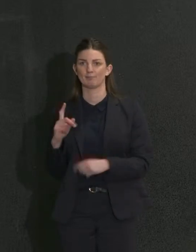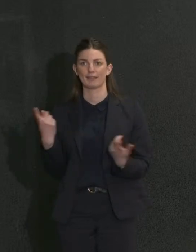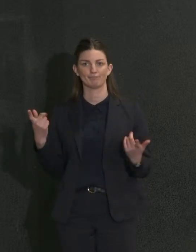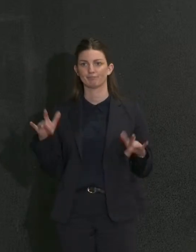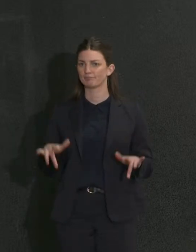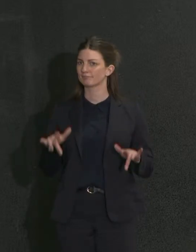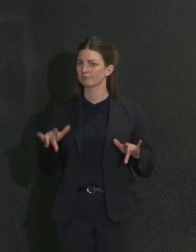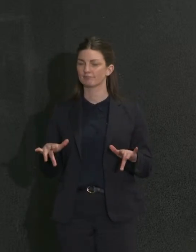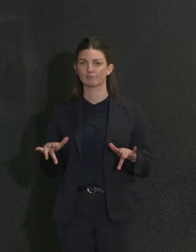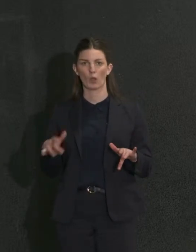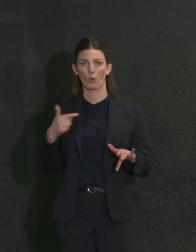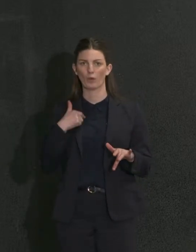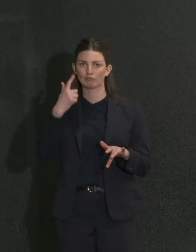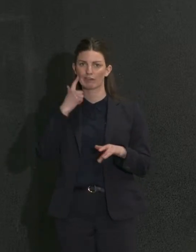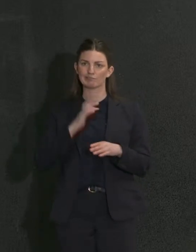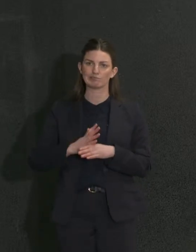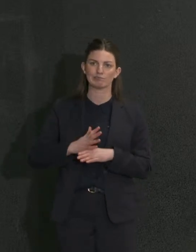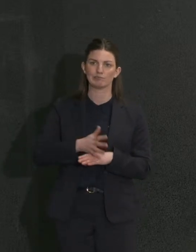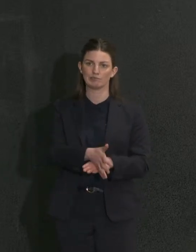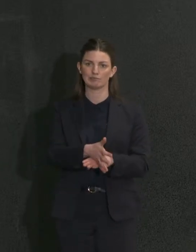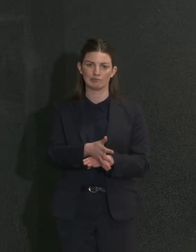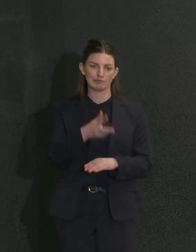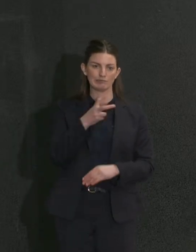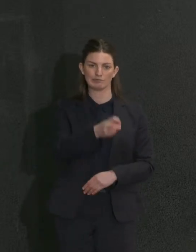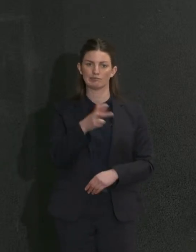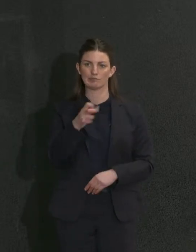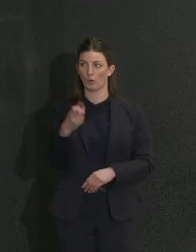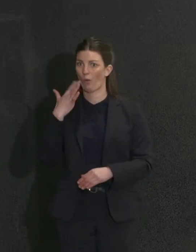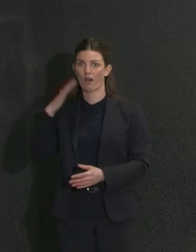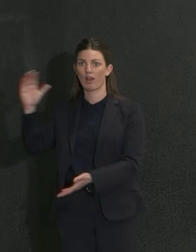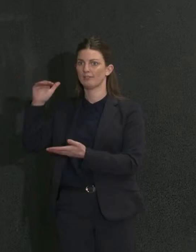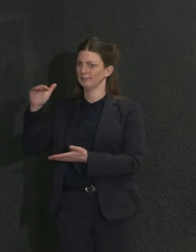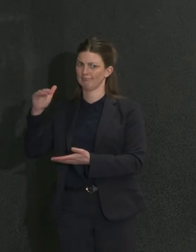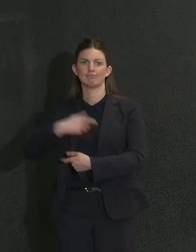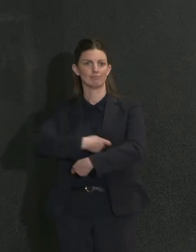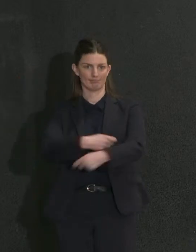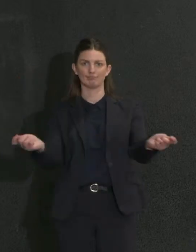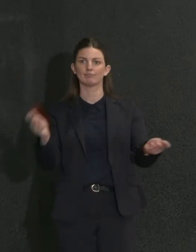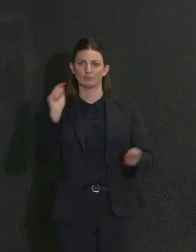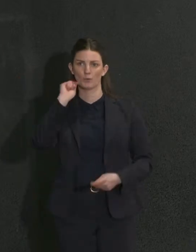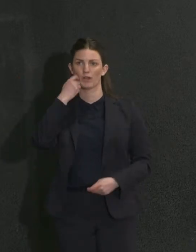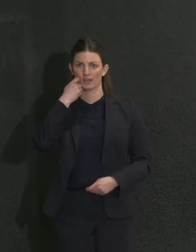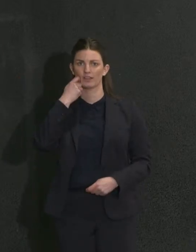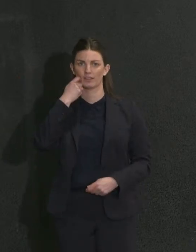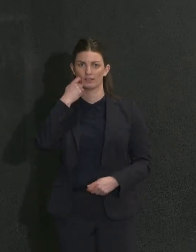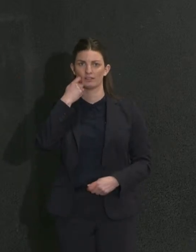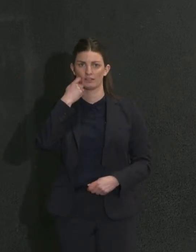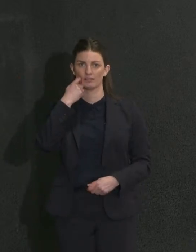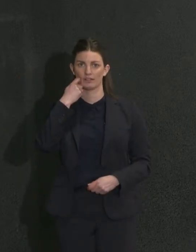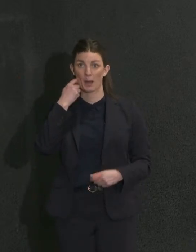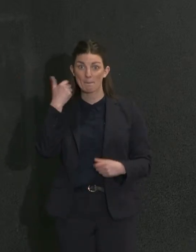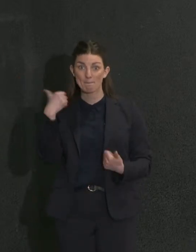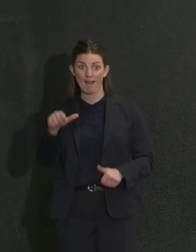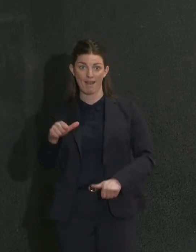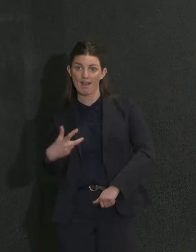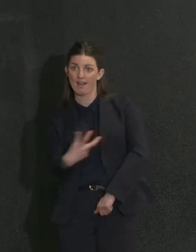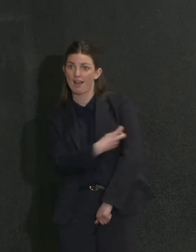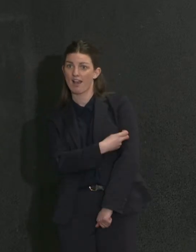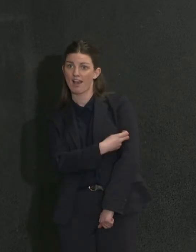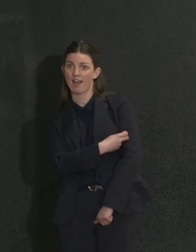hard as we can to change that, and as soon as we get supply, we'll get it into people's arms, and that's when the world will change. That's